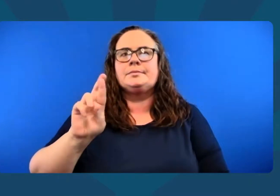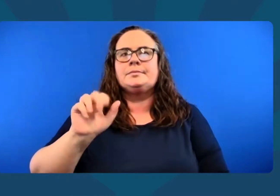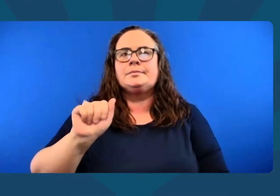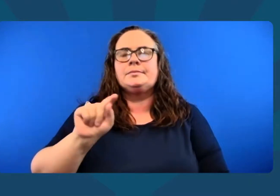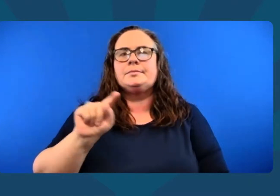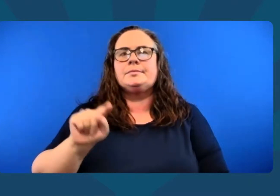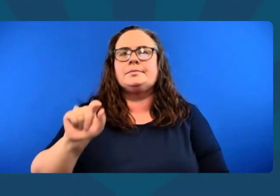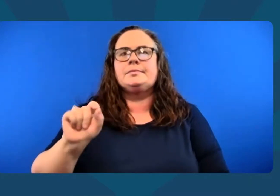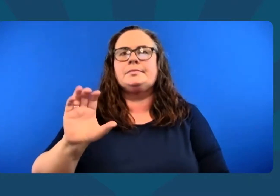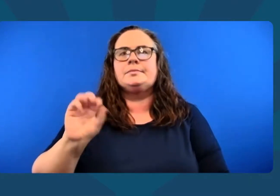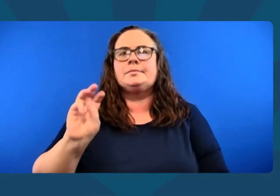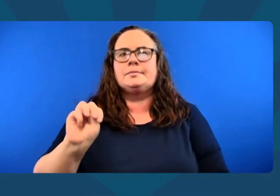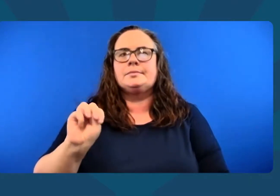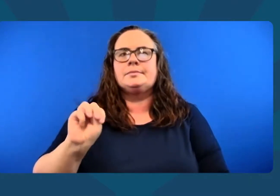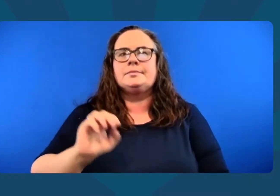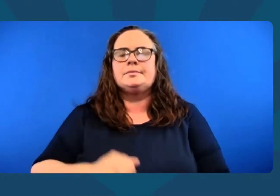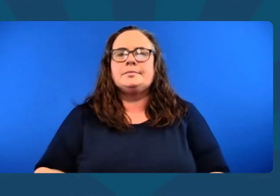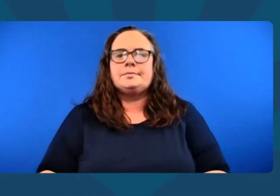TatianaPeña4AZ.com.